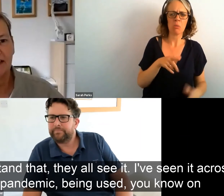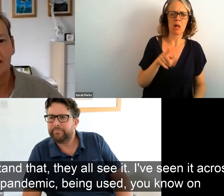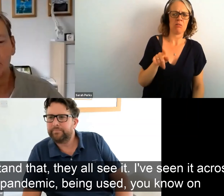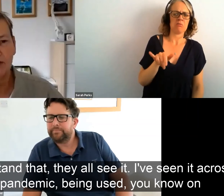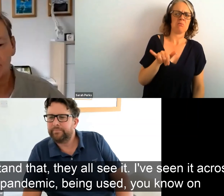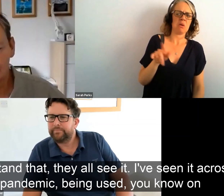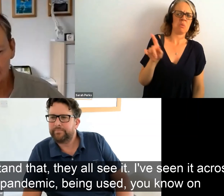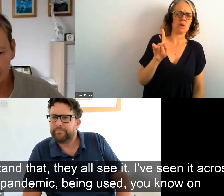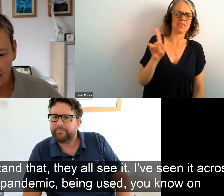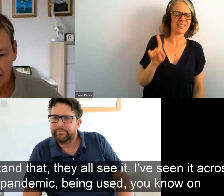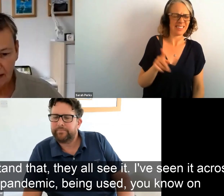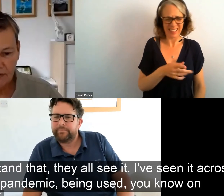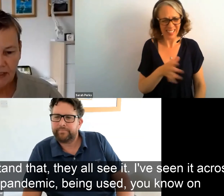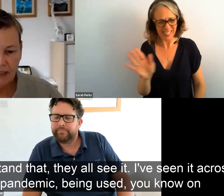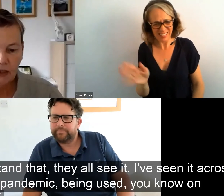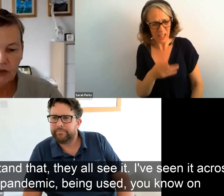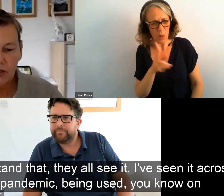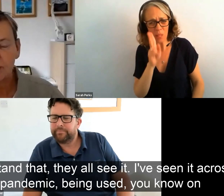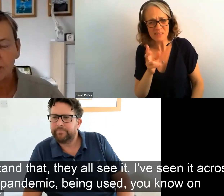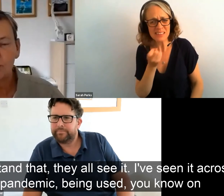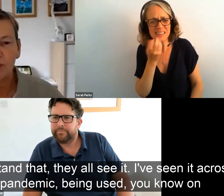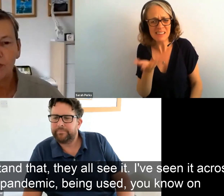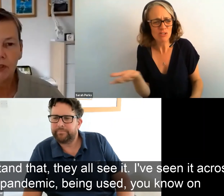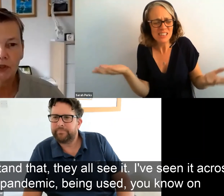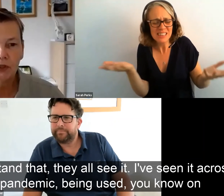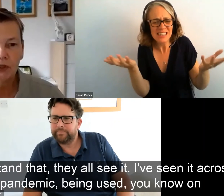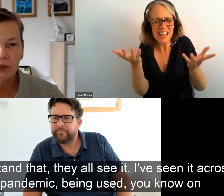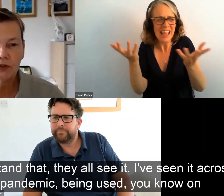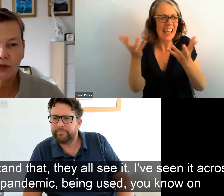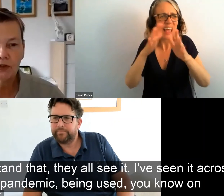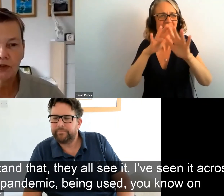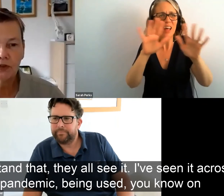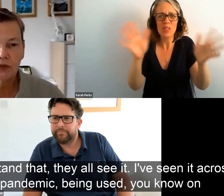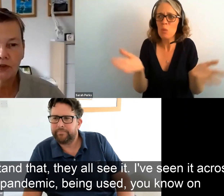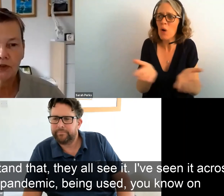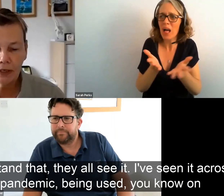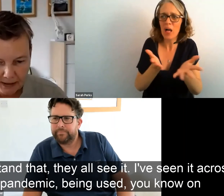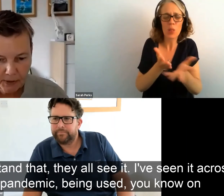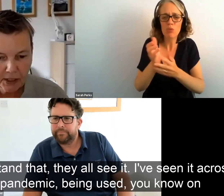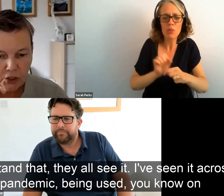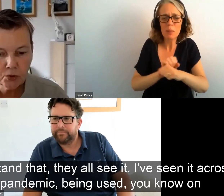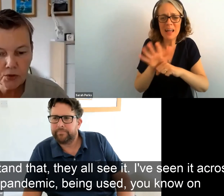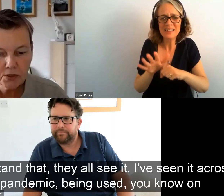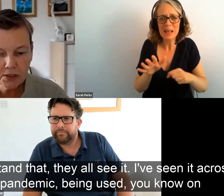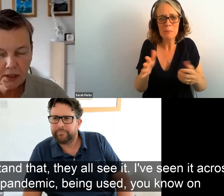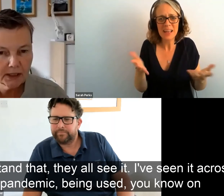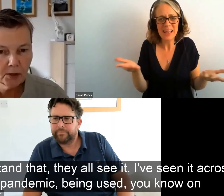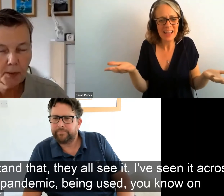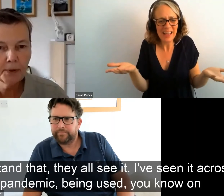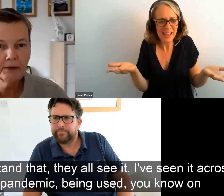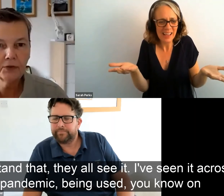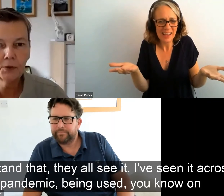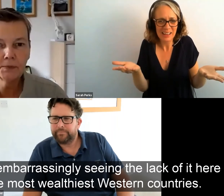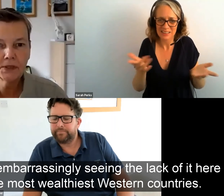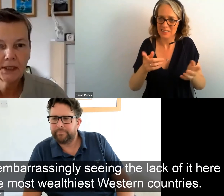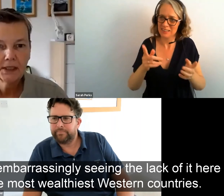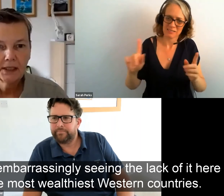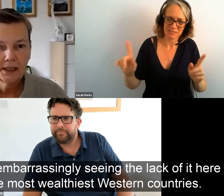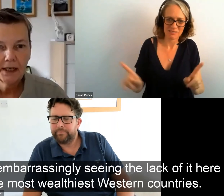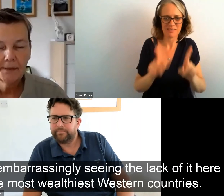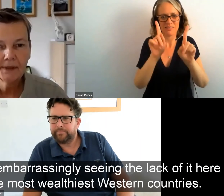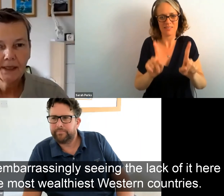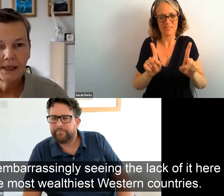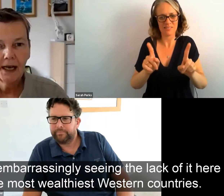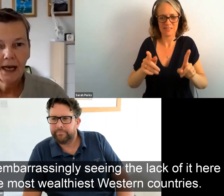understand it, they all see it, they've seen it across the world throughout the pandemic. being used, on